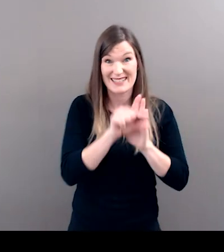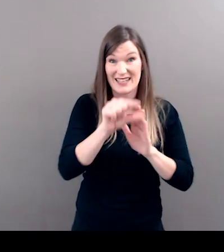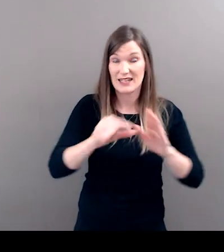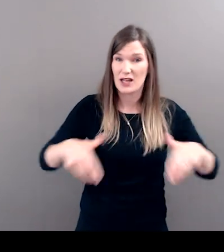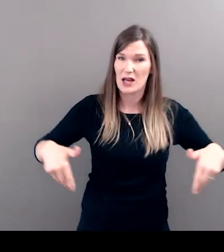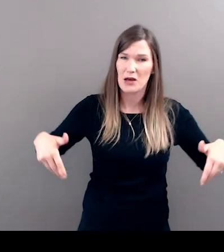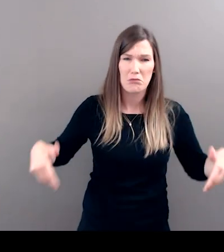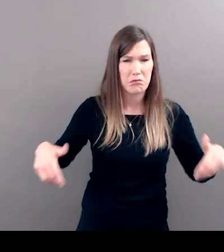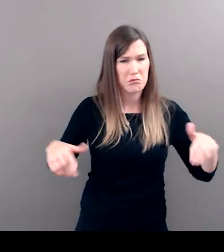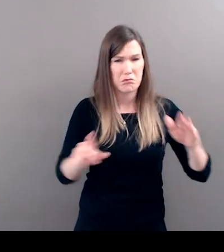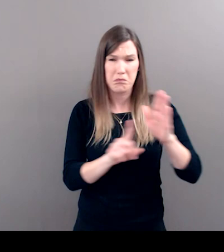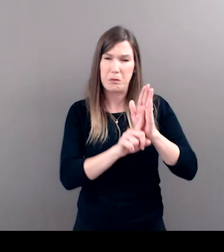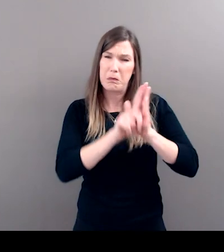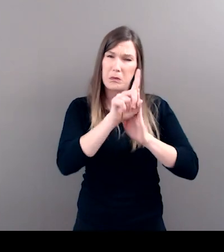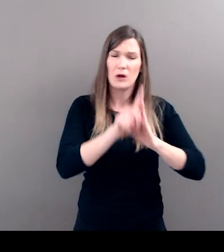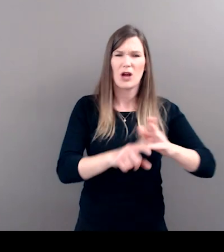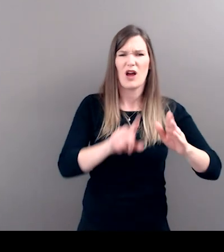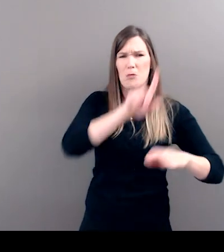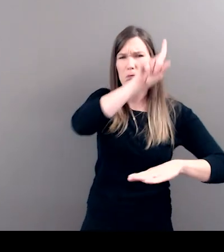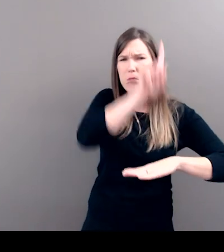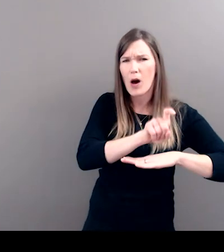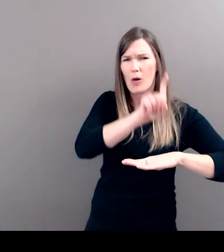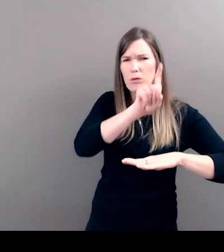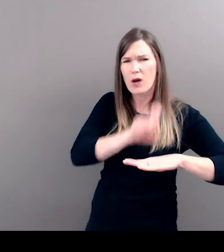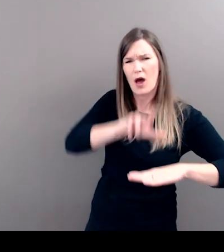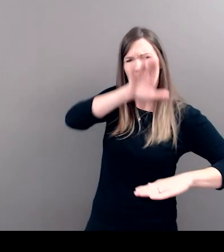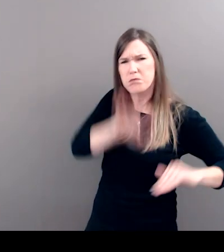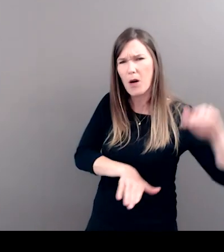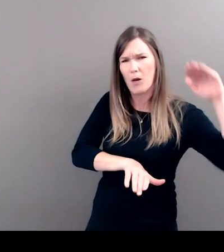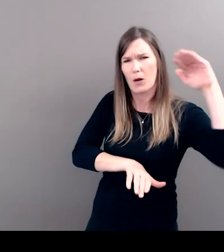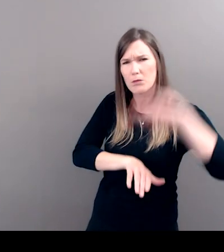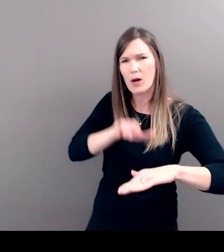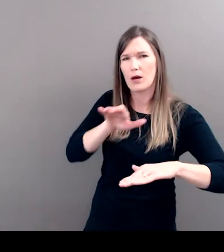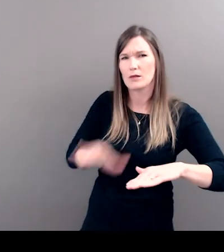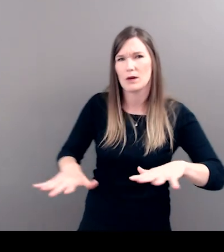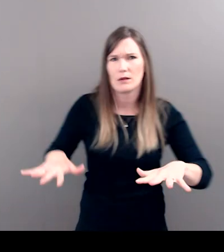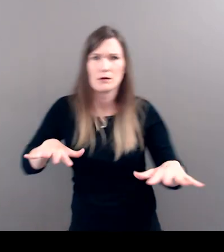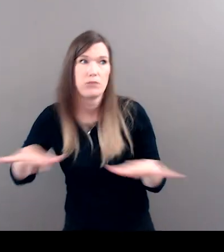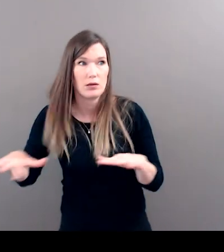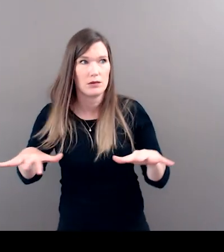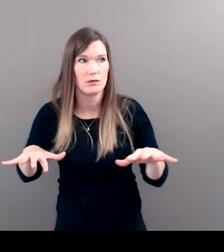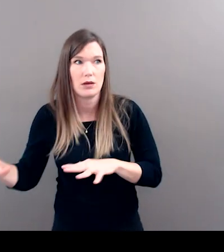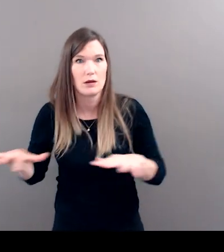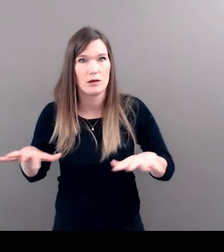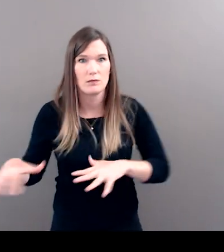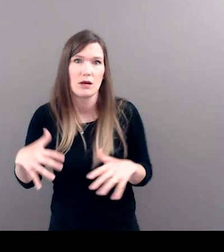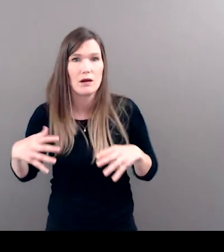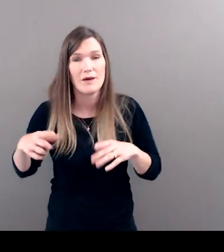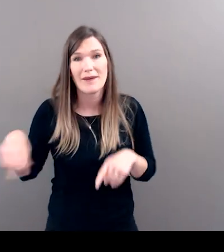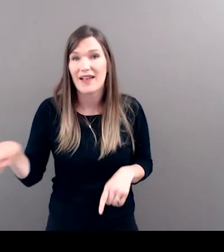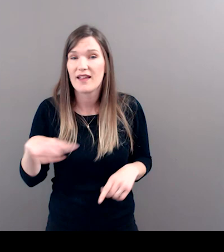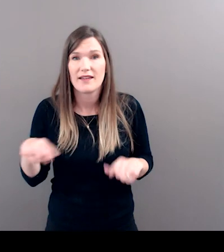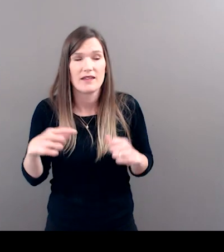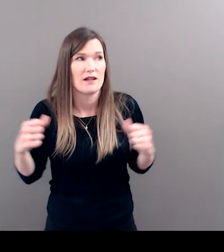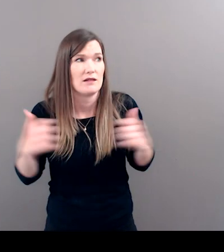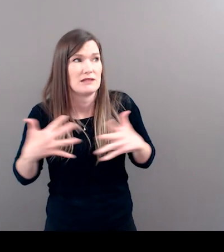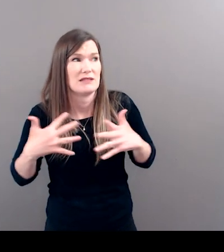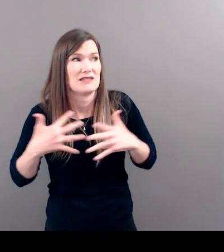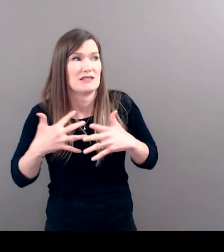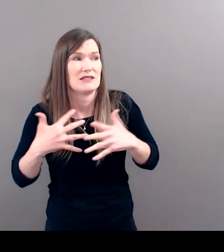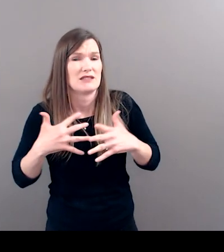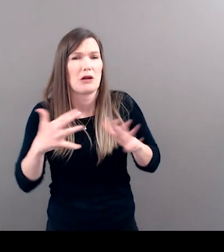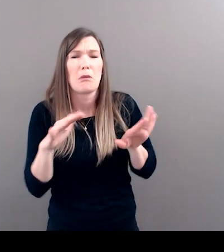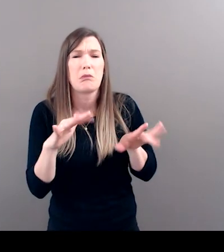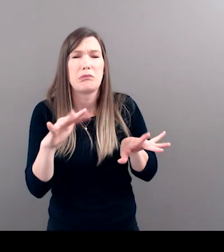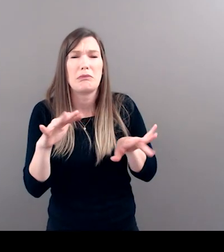weighed, when they could feel hit the thunder of his voice, the Bible says they fled from him